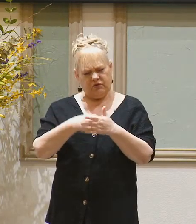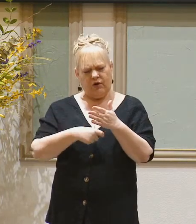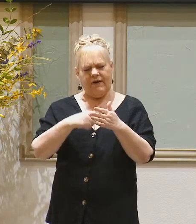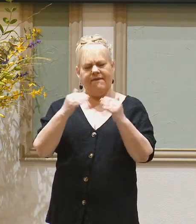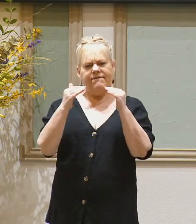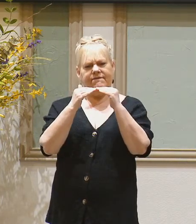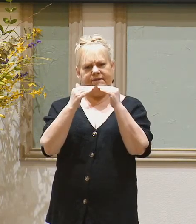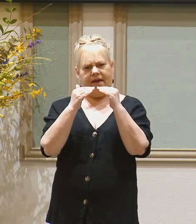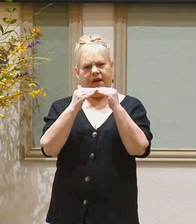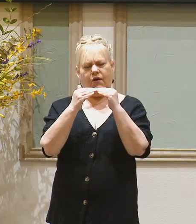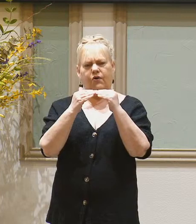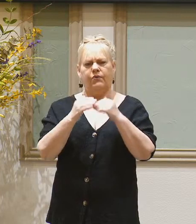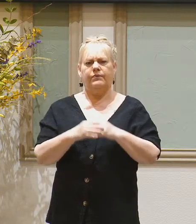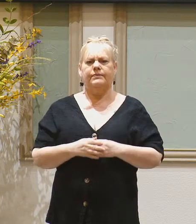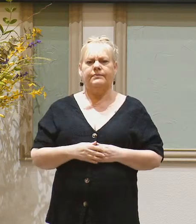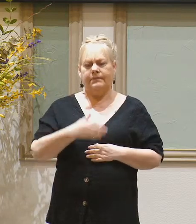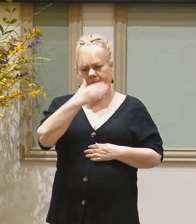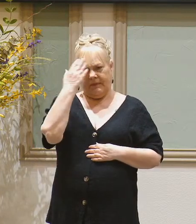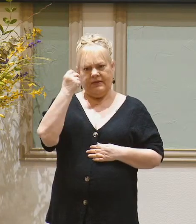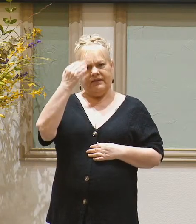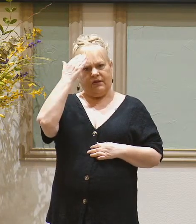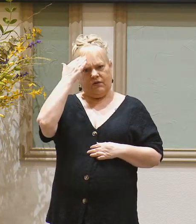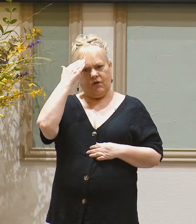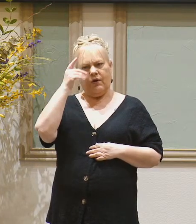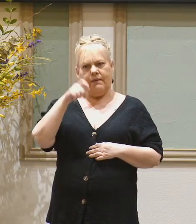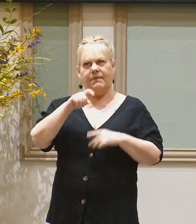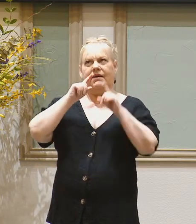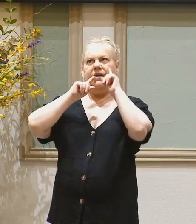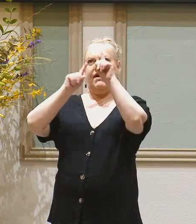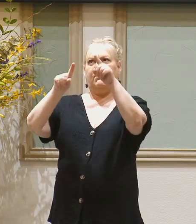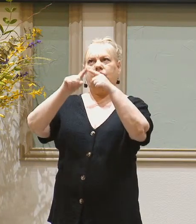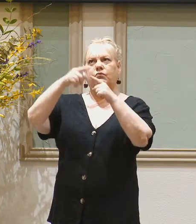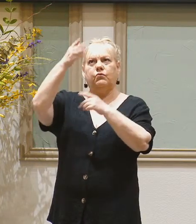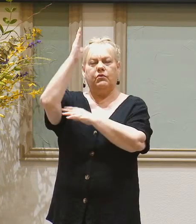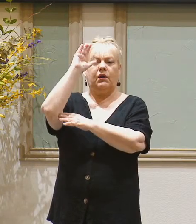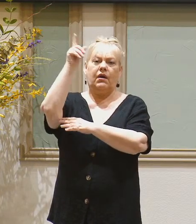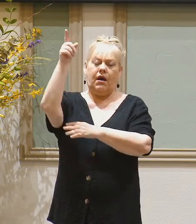price because he knows he's accountable to God.